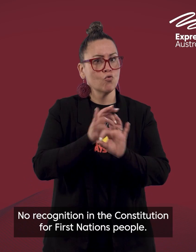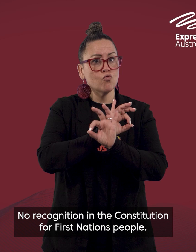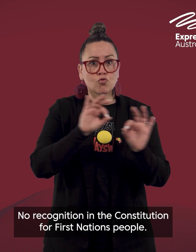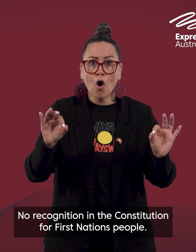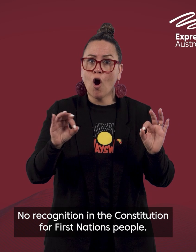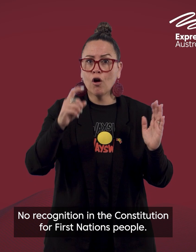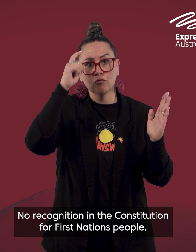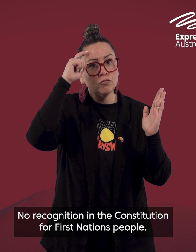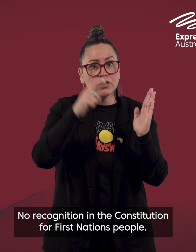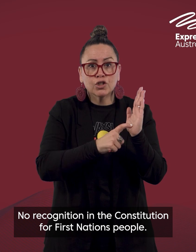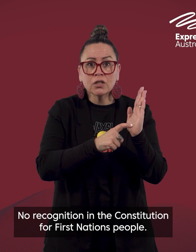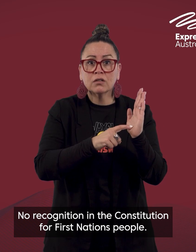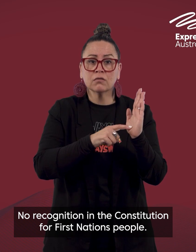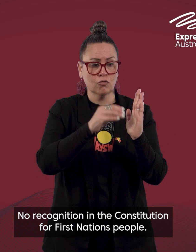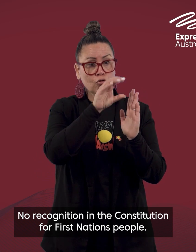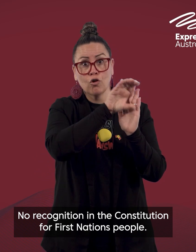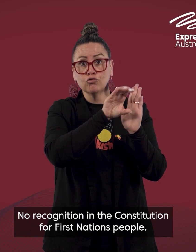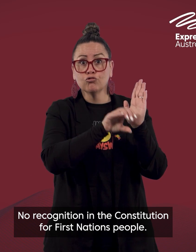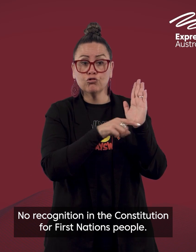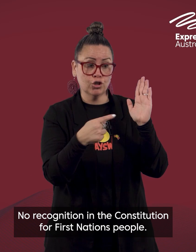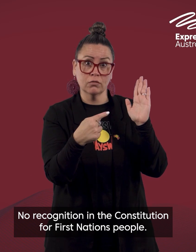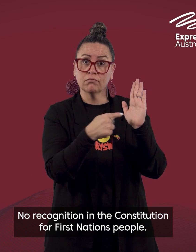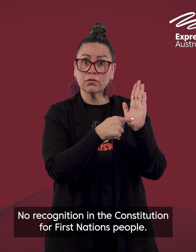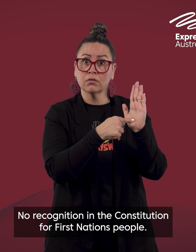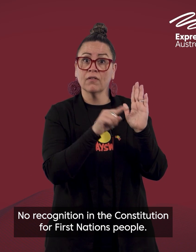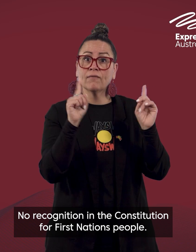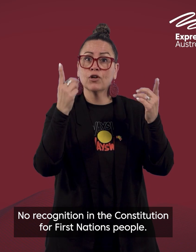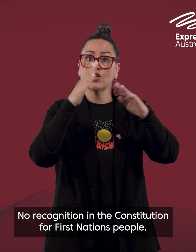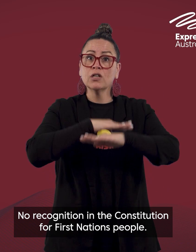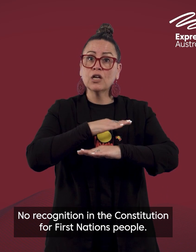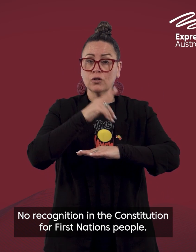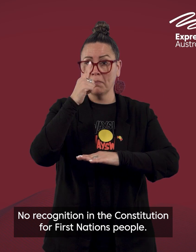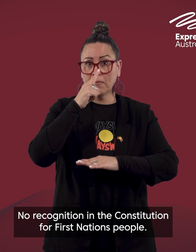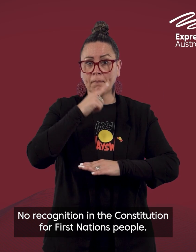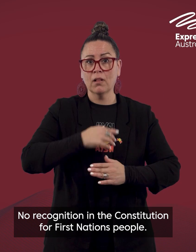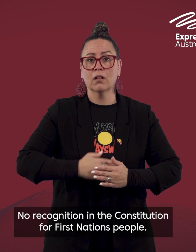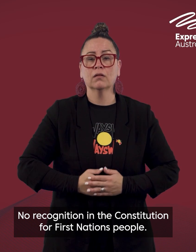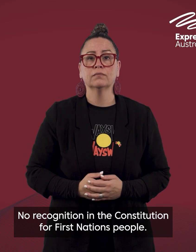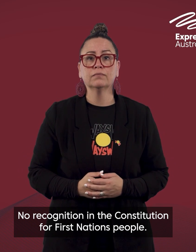No recognition in the Constitution for First Nations people.